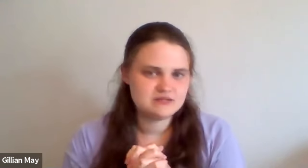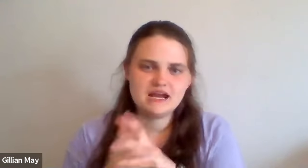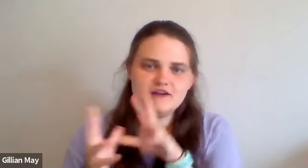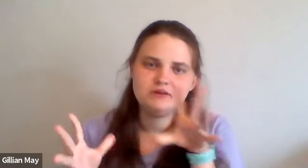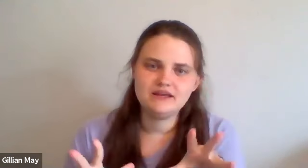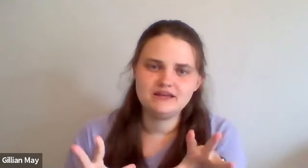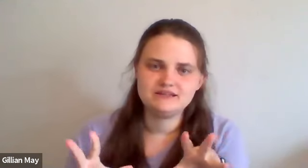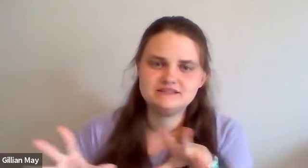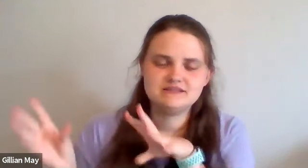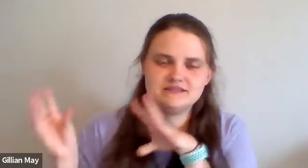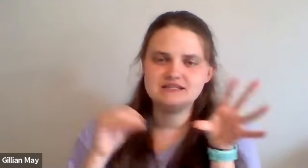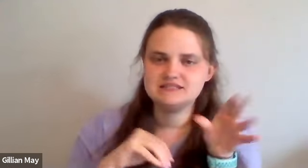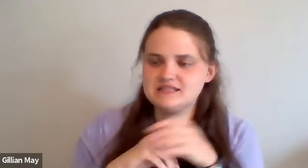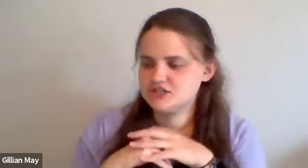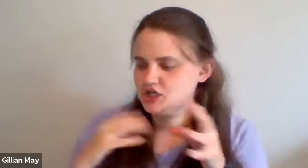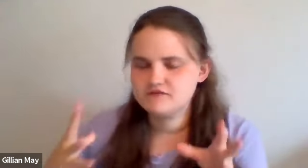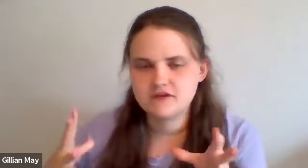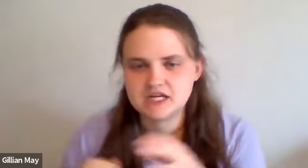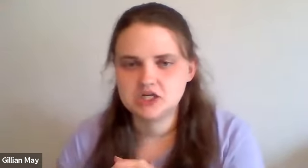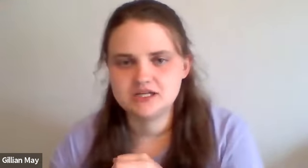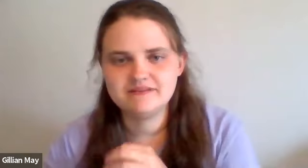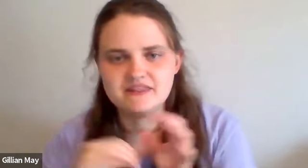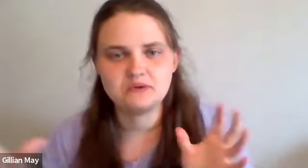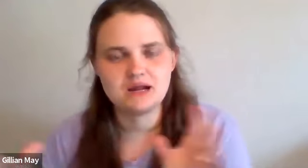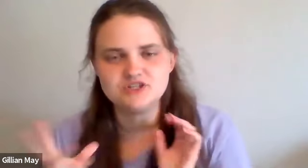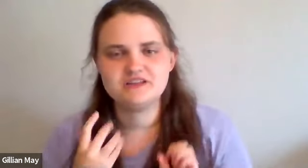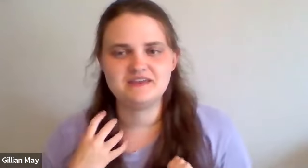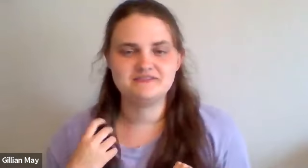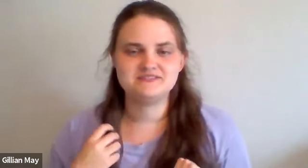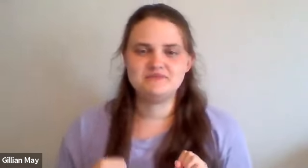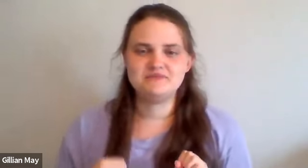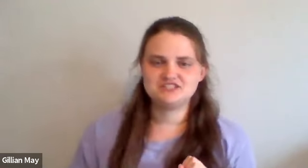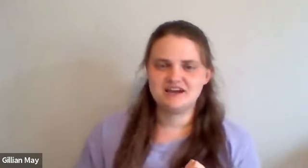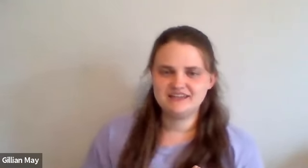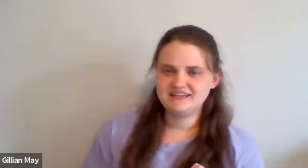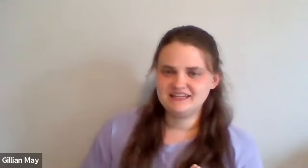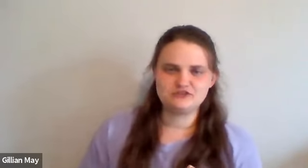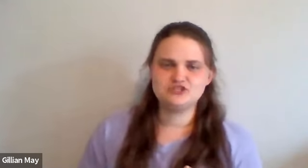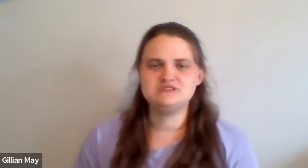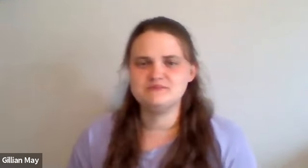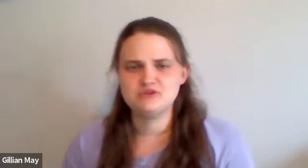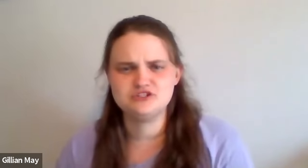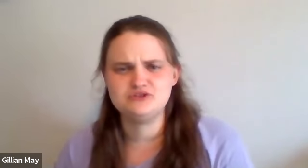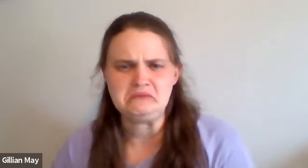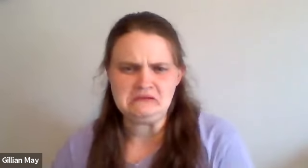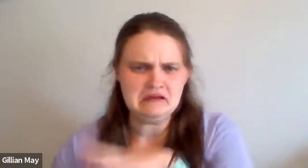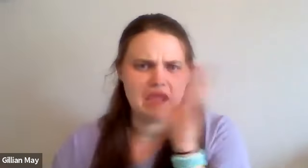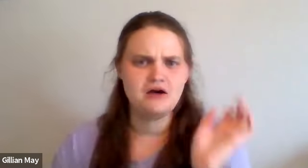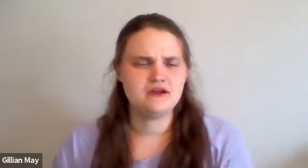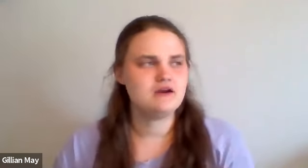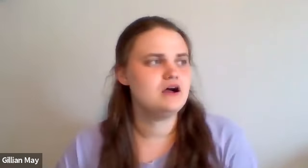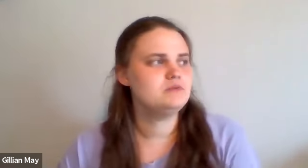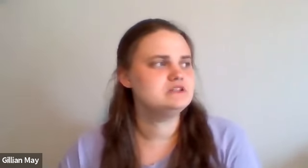See, when I have plans, the sentences actually are fun and good. And then when I'm starting to think of some, they just kind of get either too simple or too out there. Let's